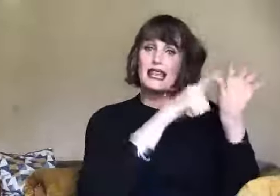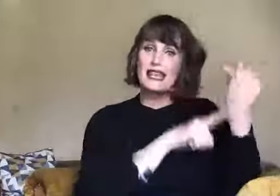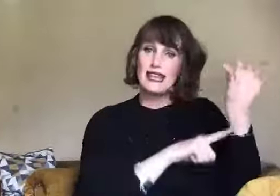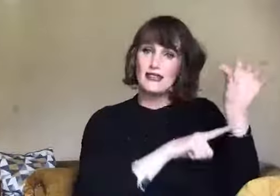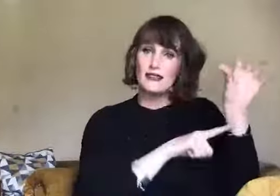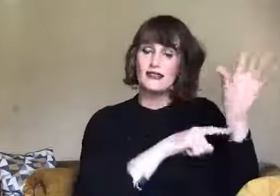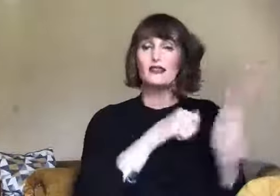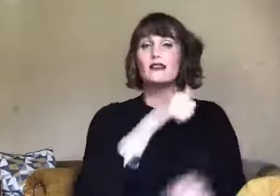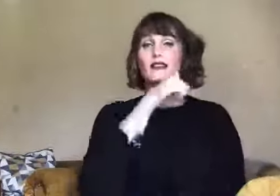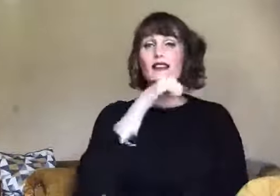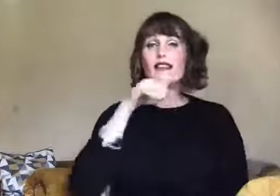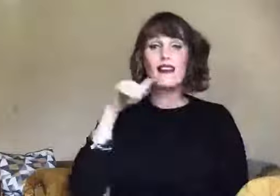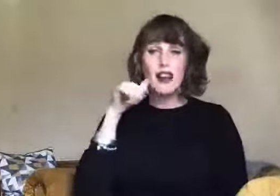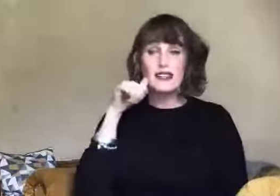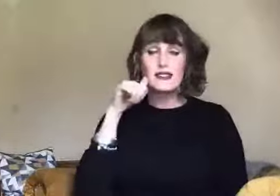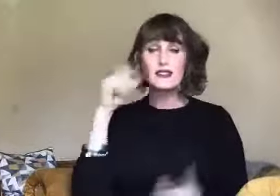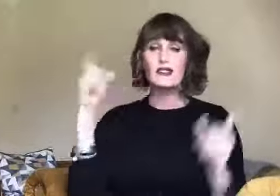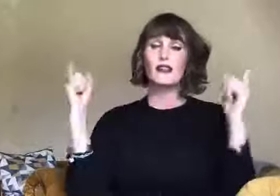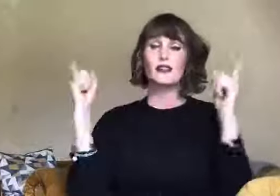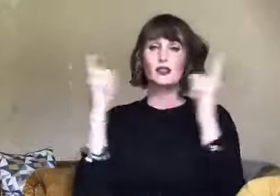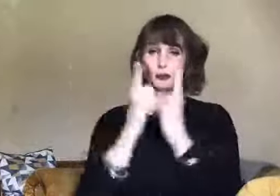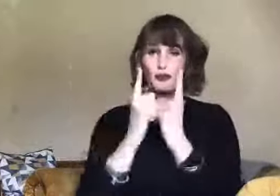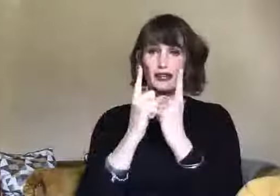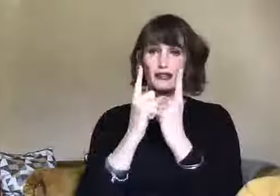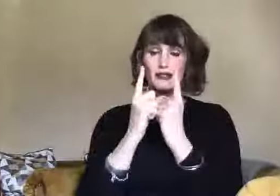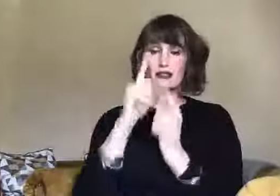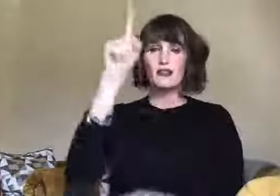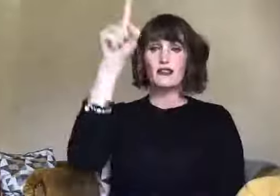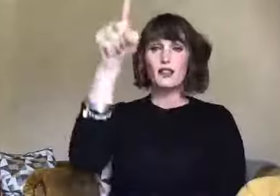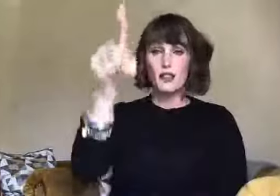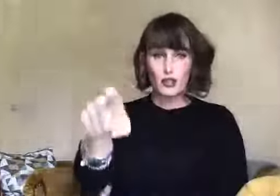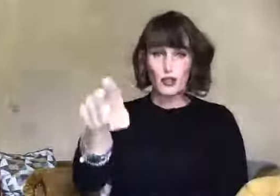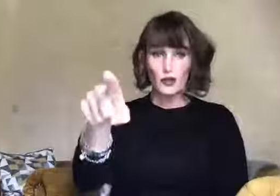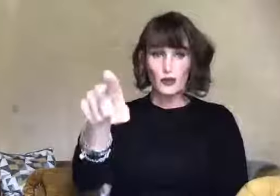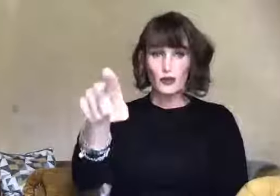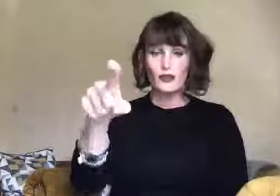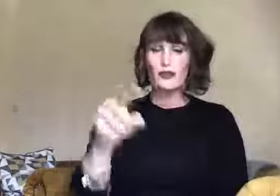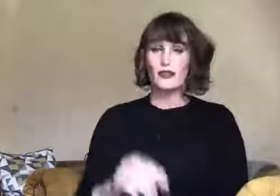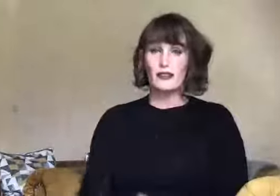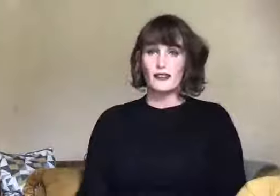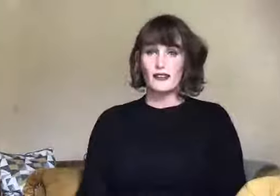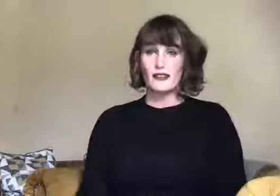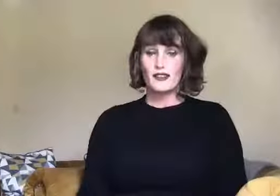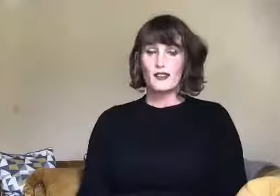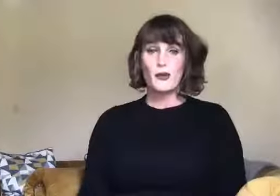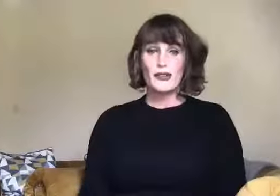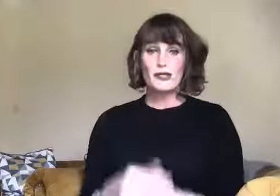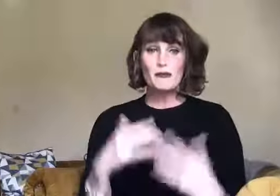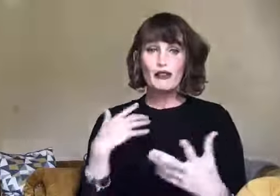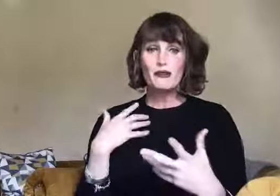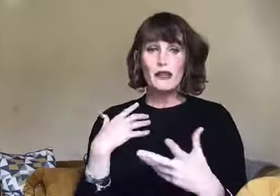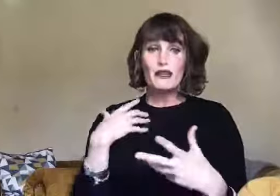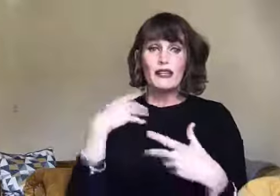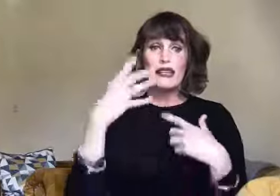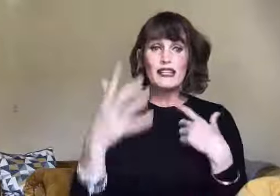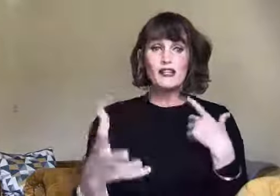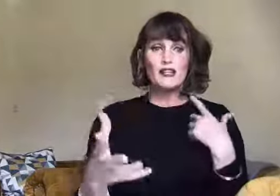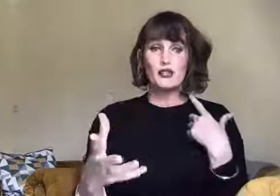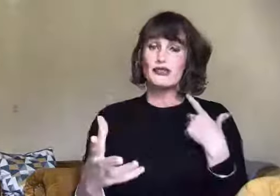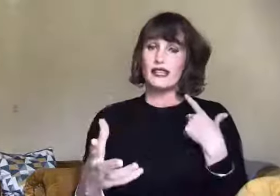Emily. Nice to meet you. So it's about